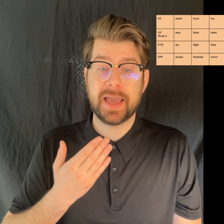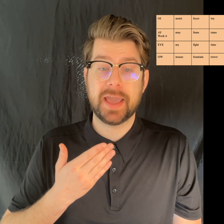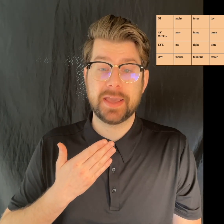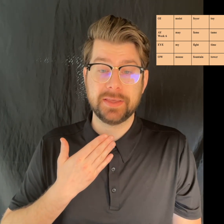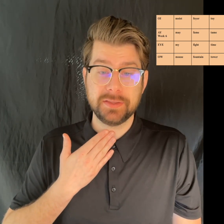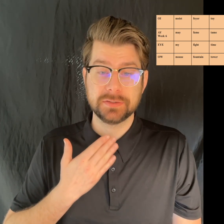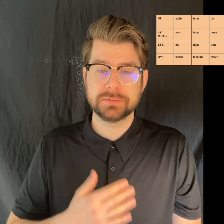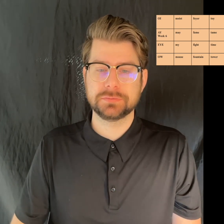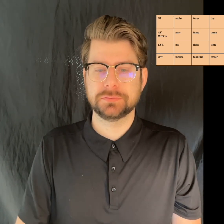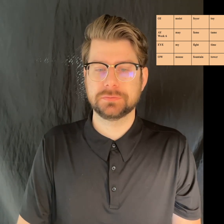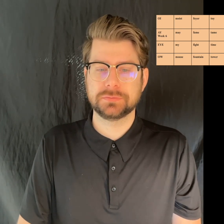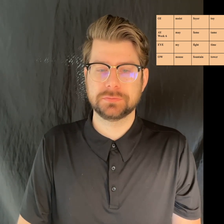say,